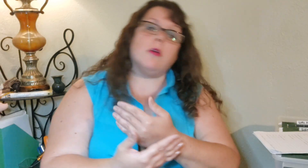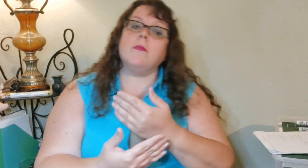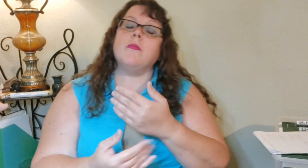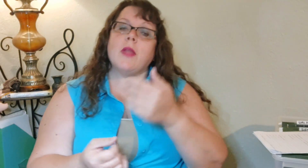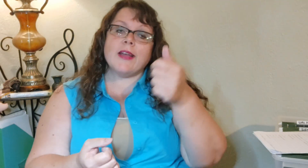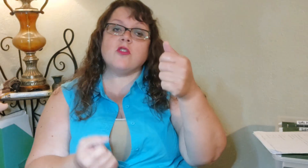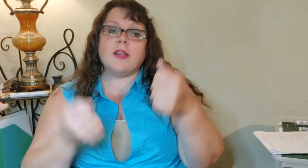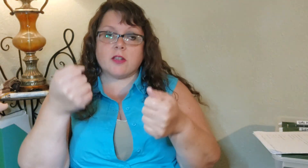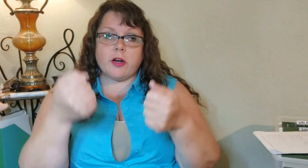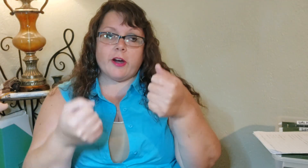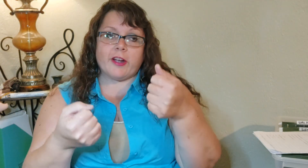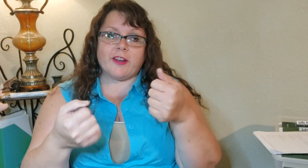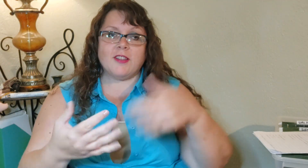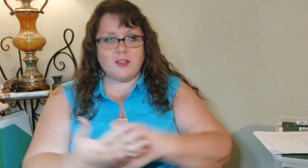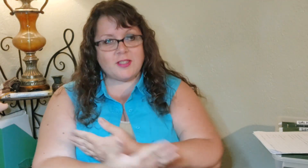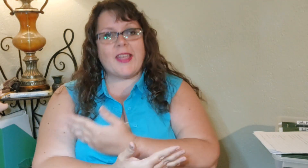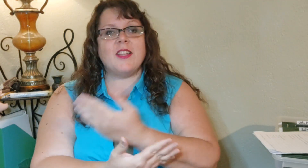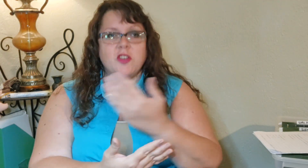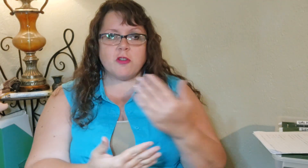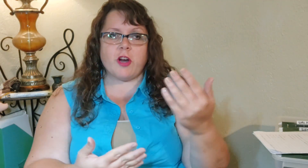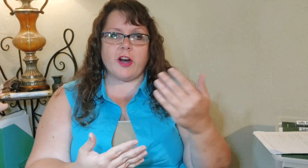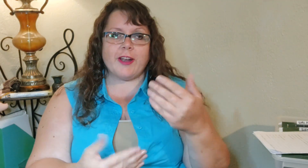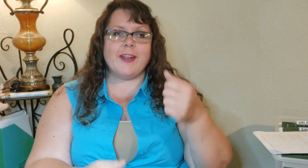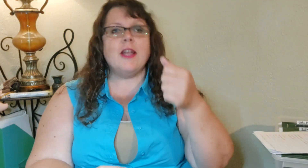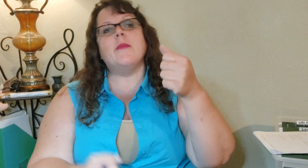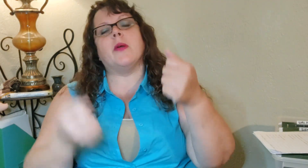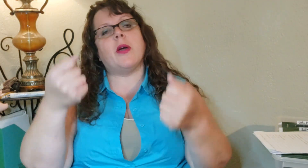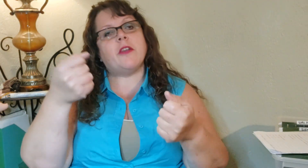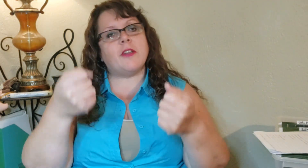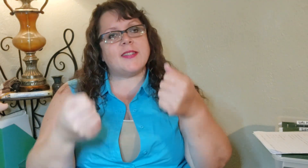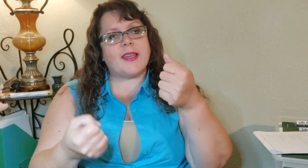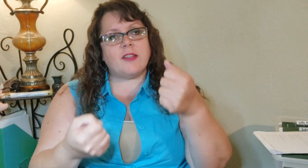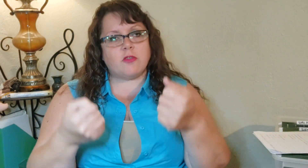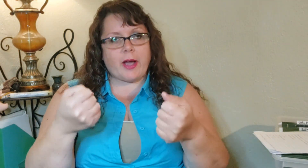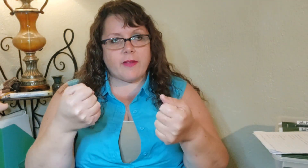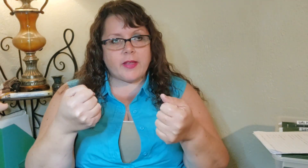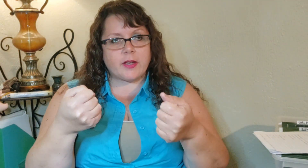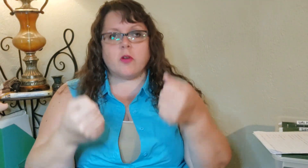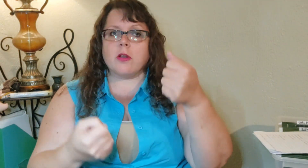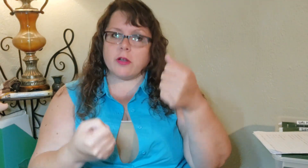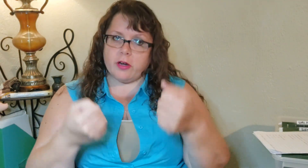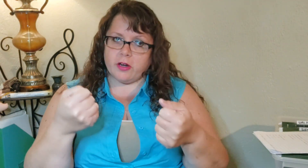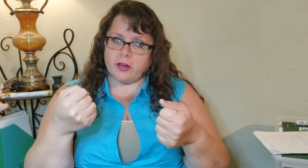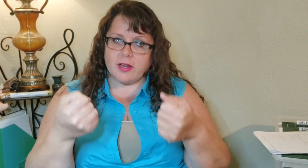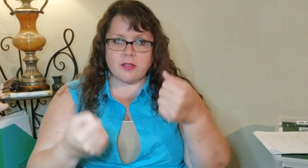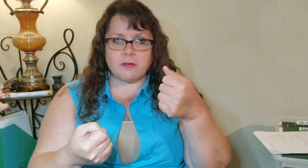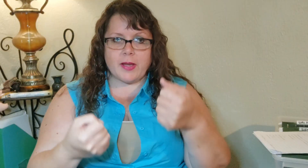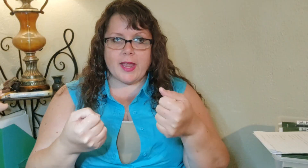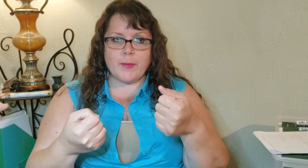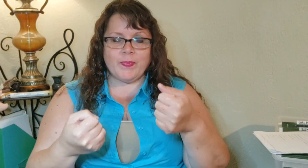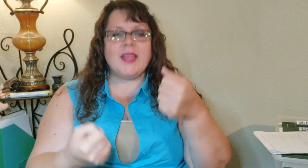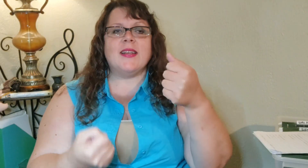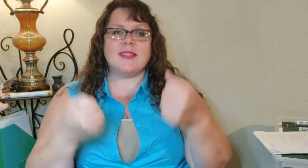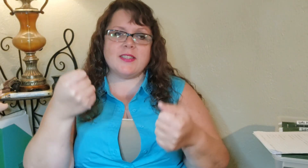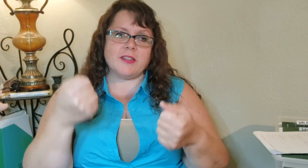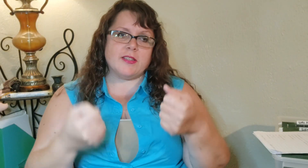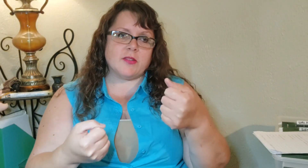or actually a car, and say a new car, but whether you're saying driving or the car, either way, it's still this